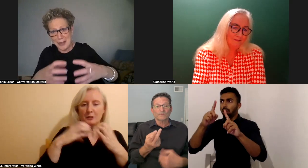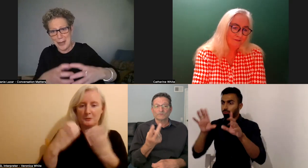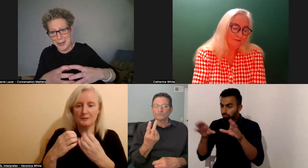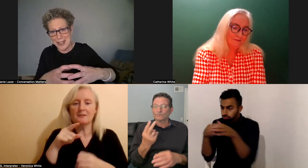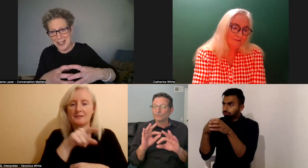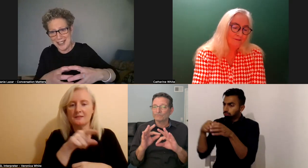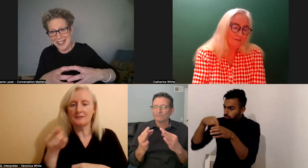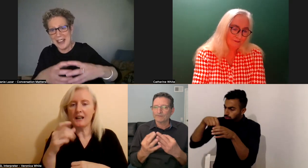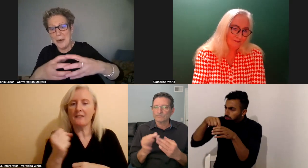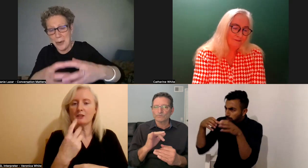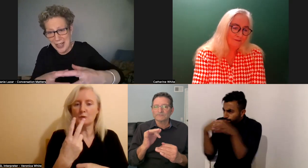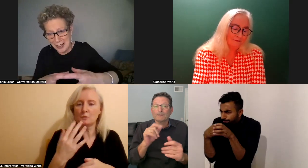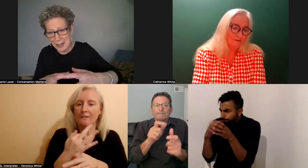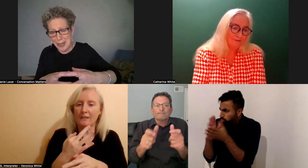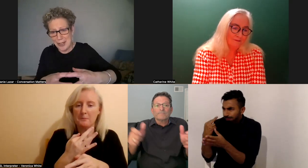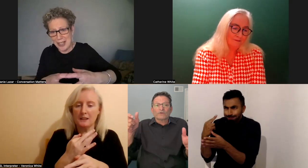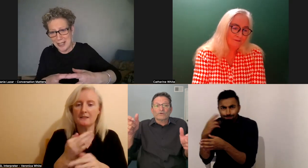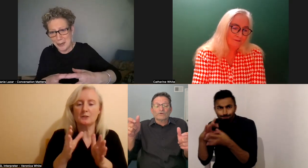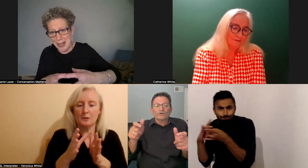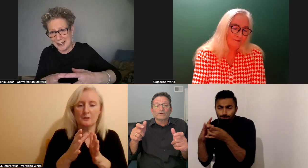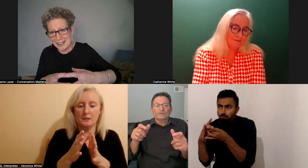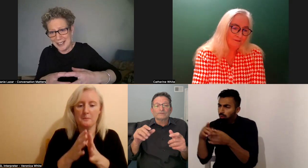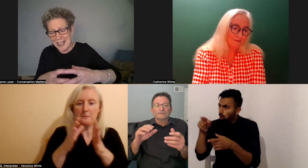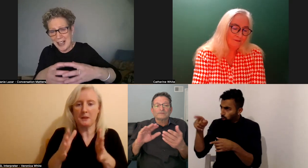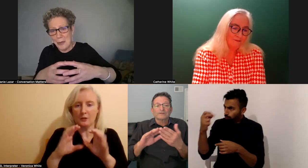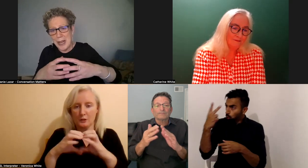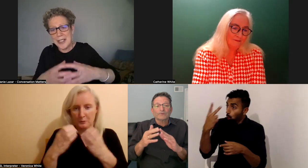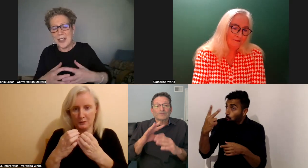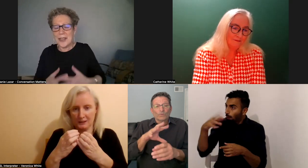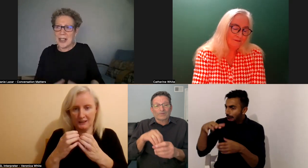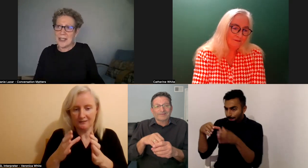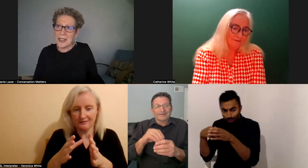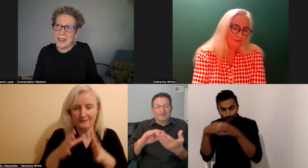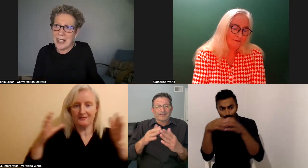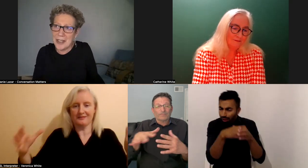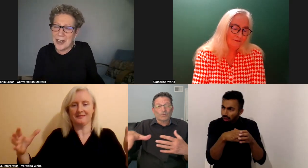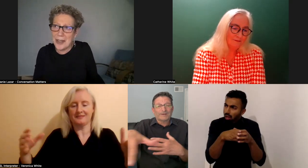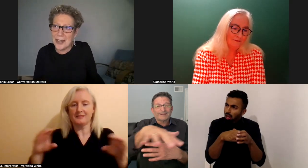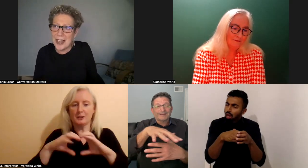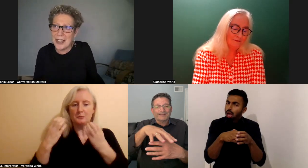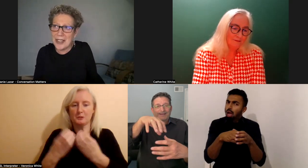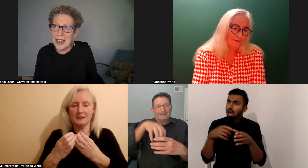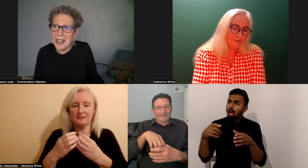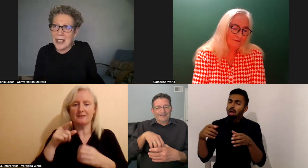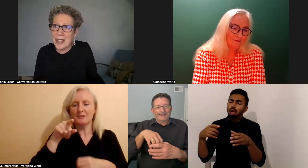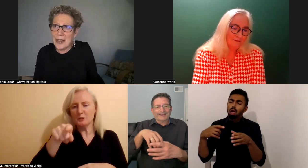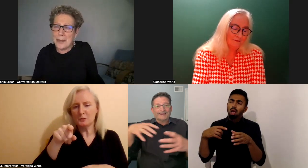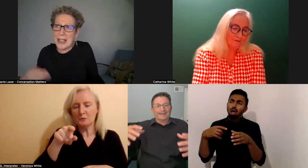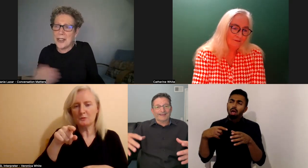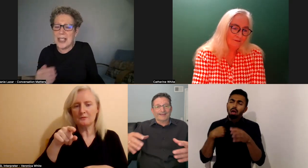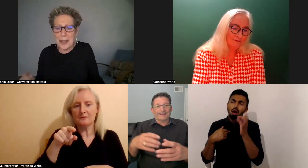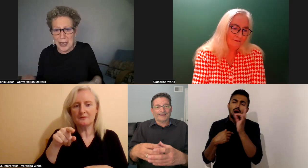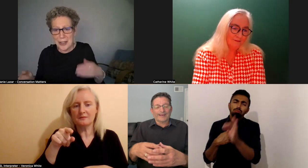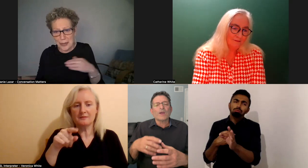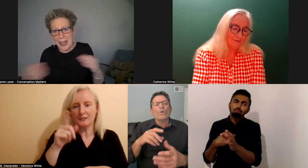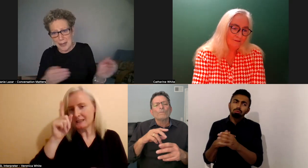bigger community within a community as well. When did you start to realize, you said that because